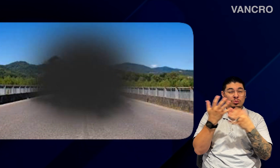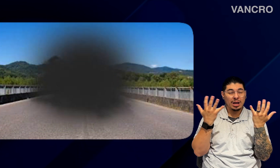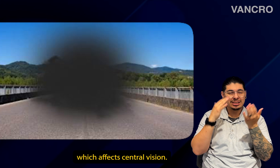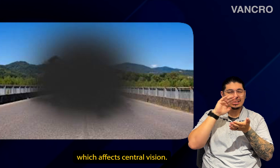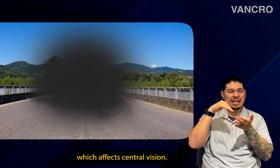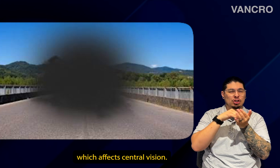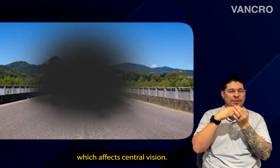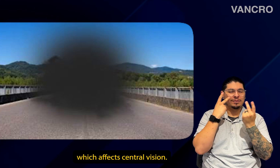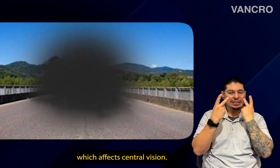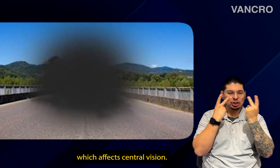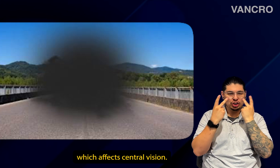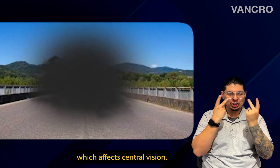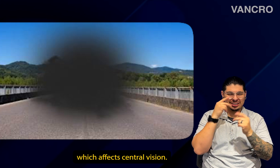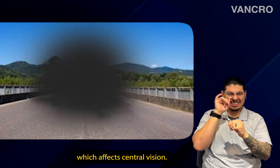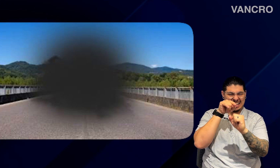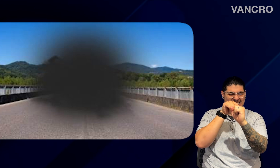which affects central vision,